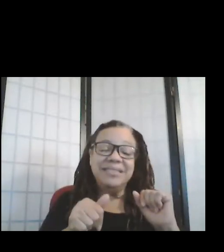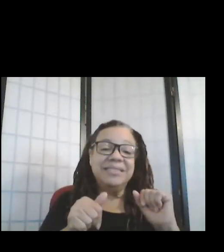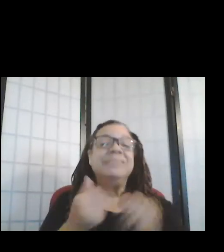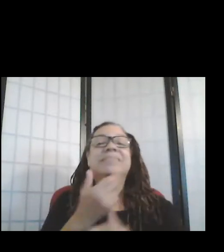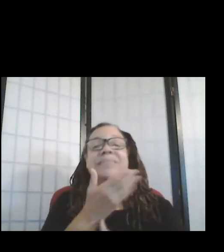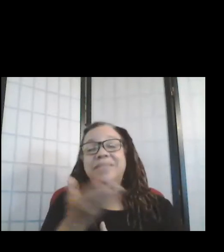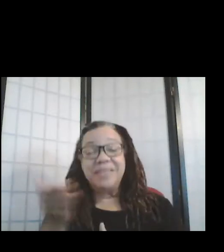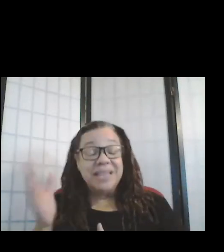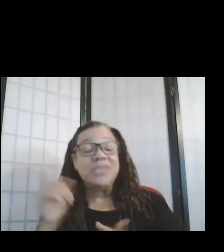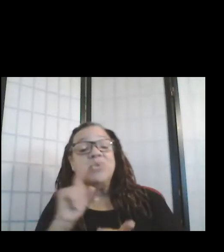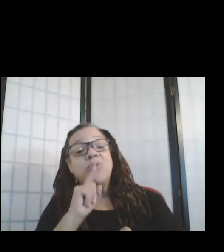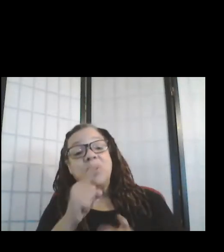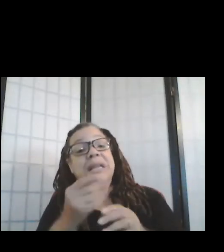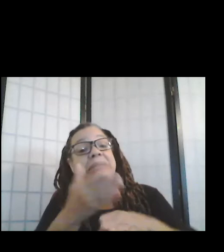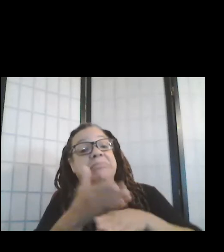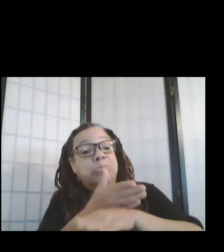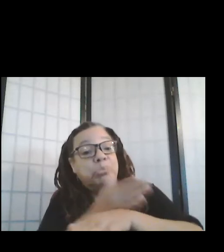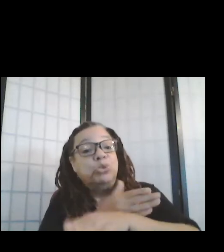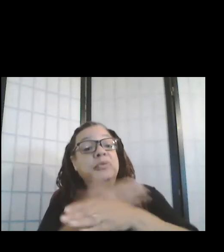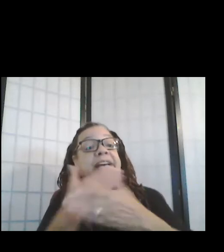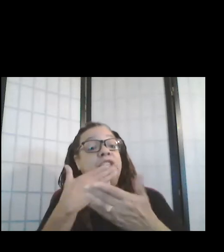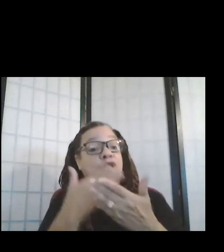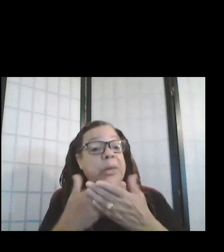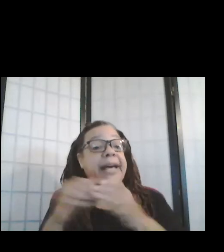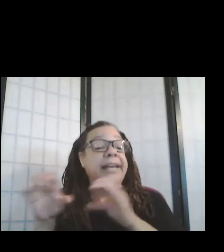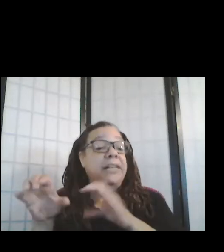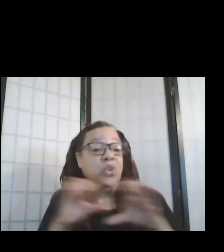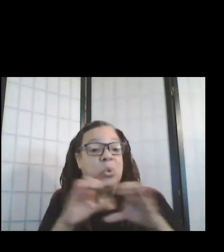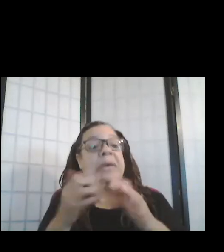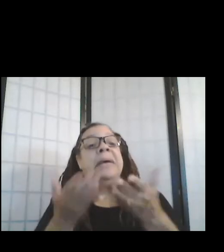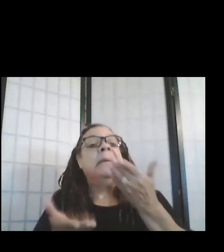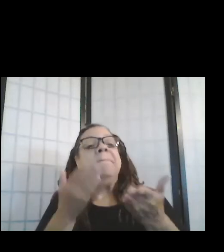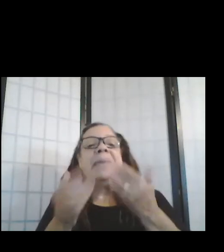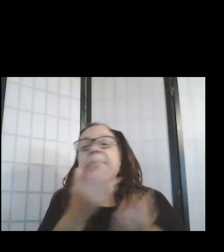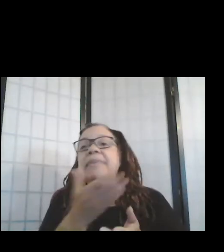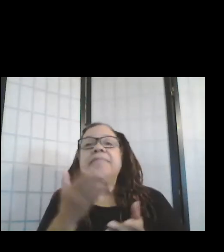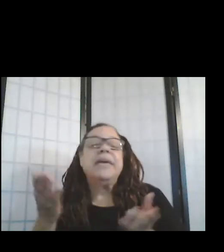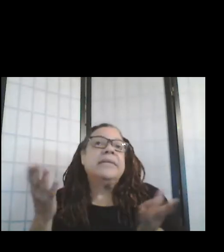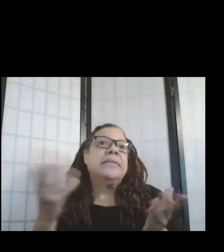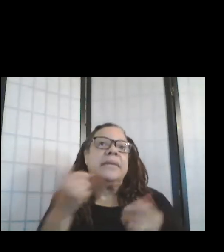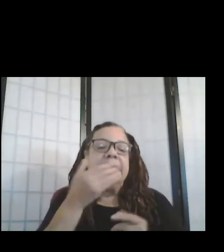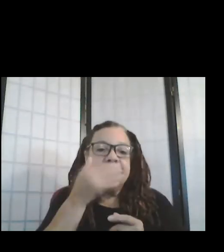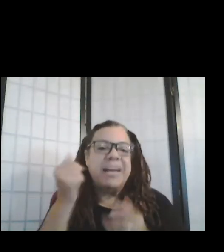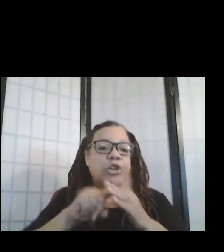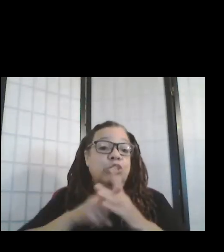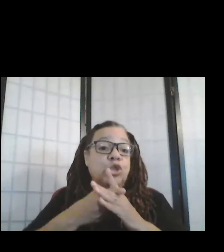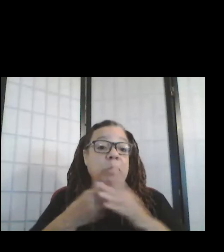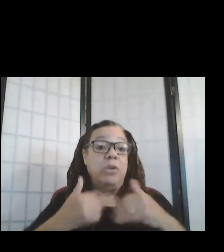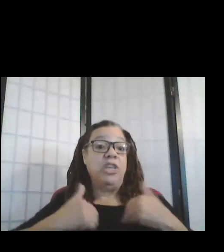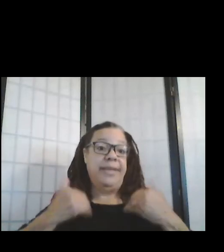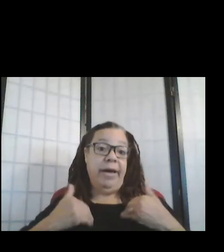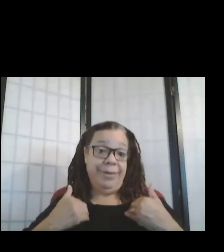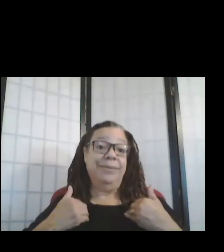get really good at are probably things that, all things considered, it's better to start something early. If you're going to